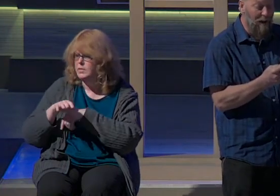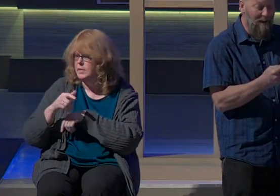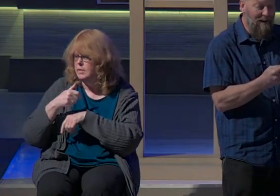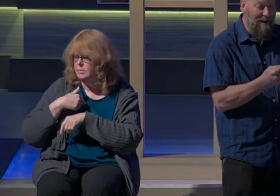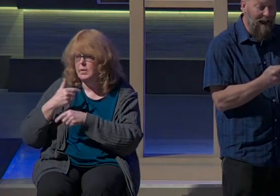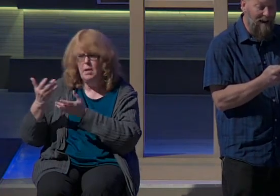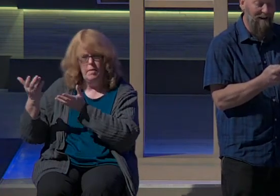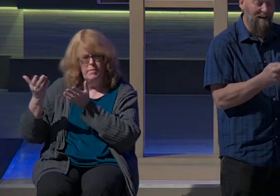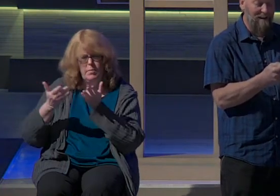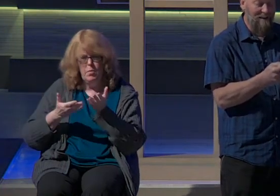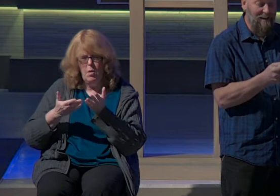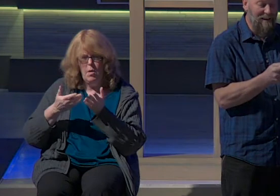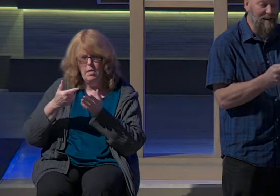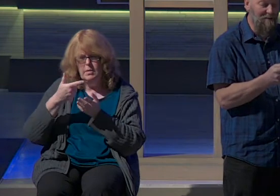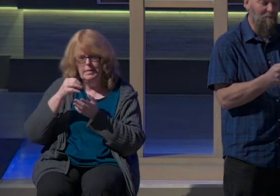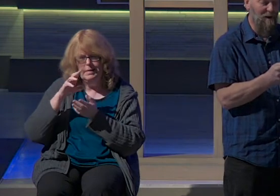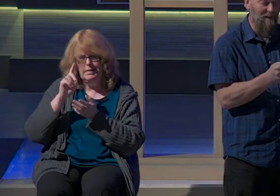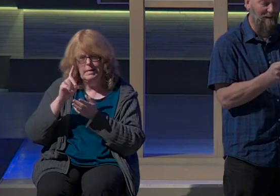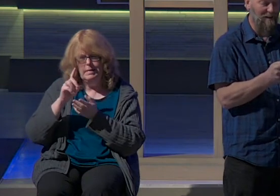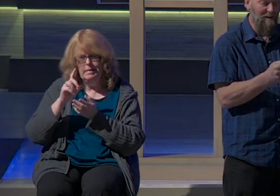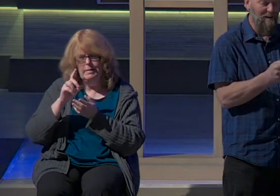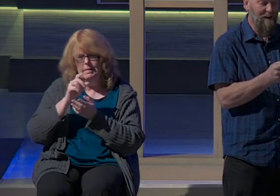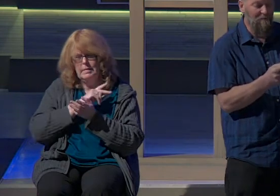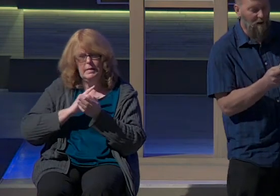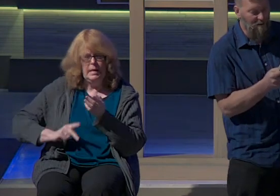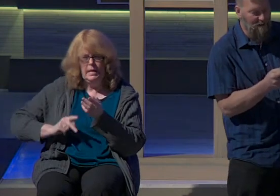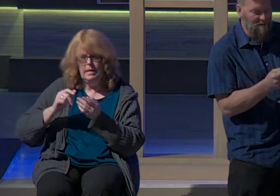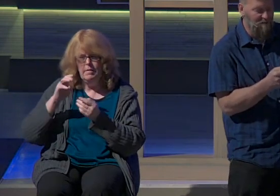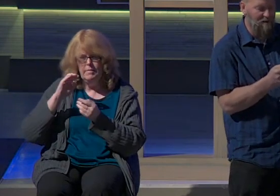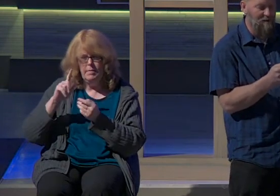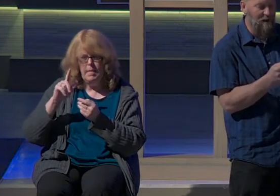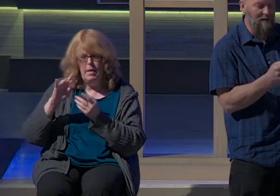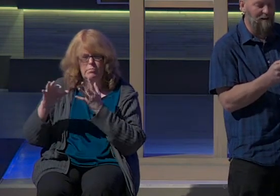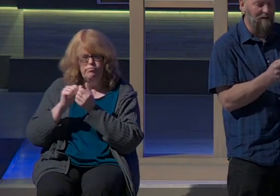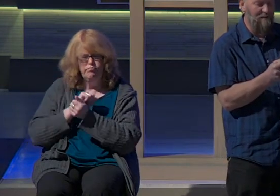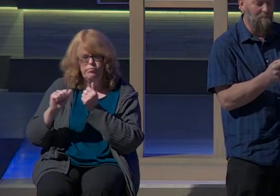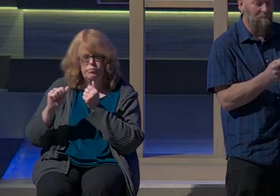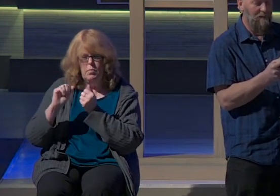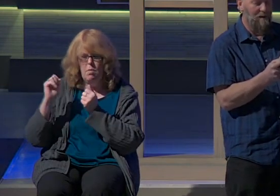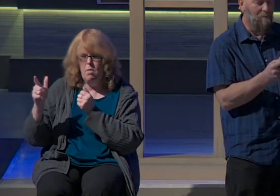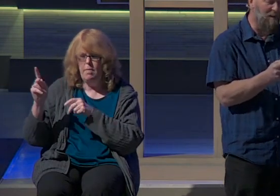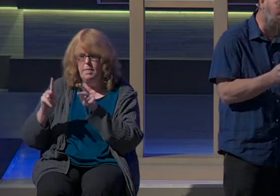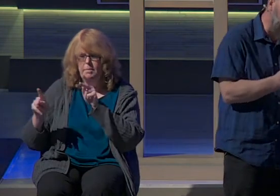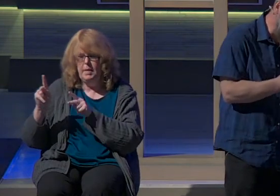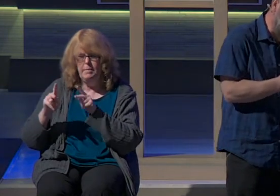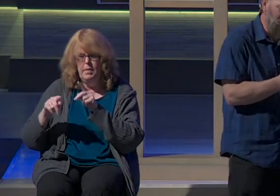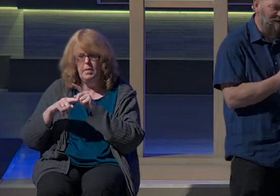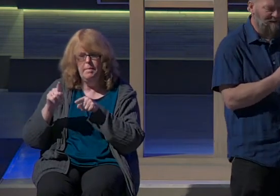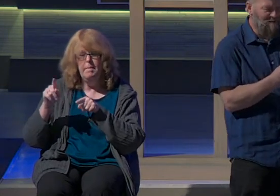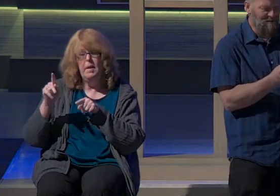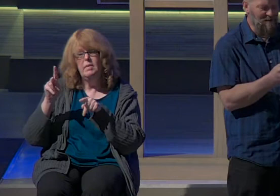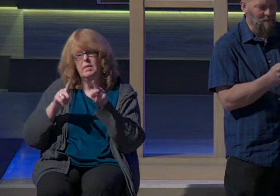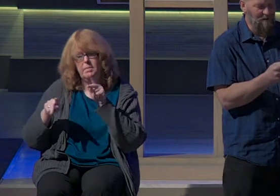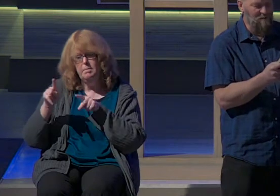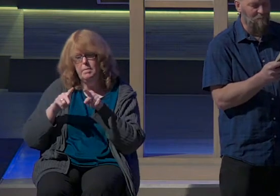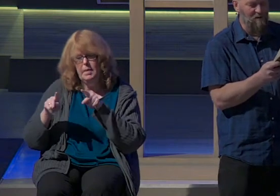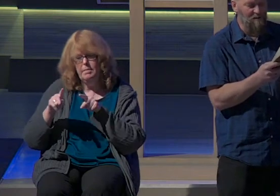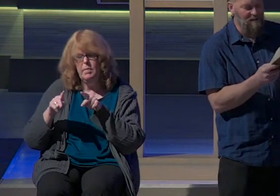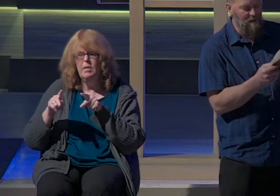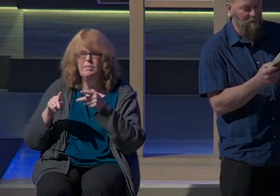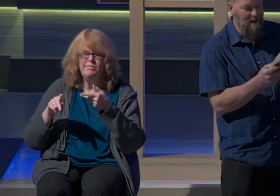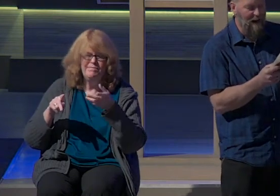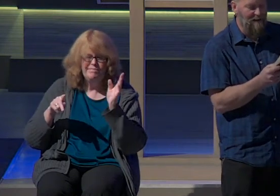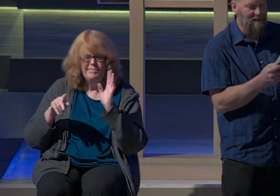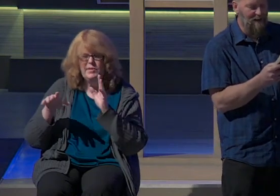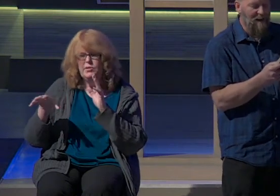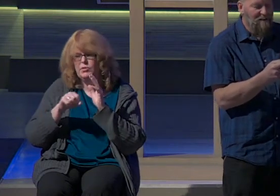brought back Agag, the king of Amalek, and have utterly destroyed the Amalekites. But the people took some of the spoil, the